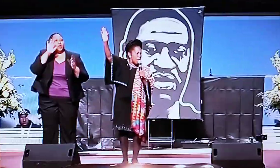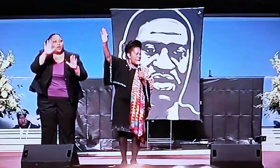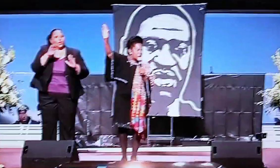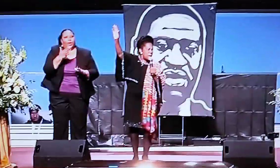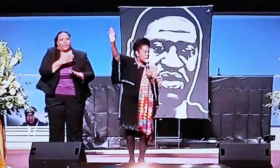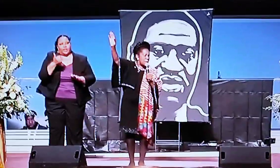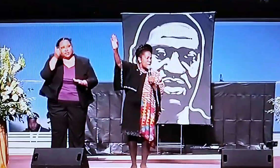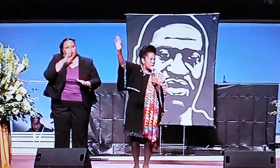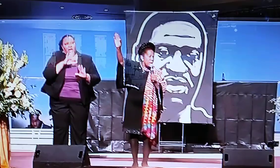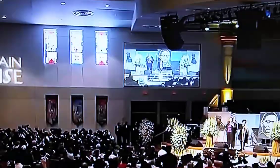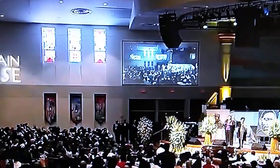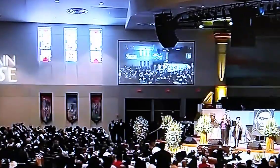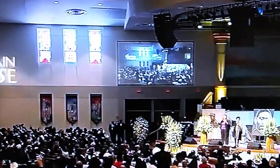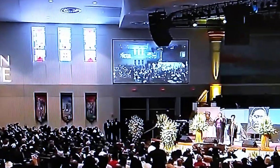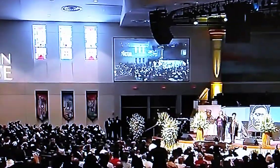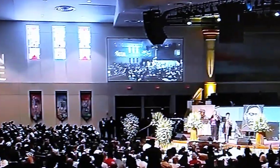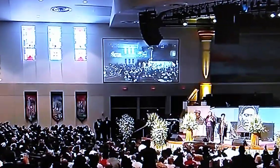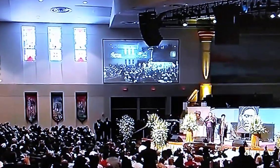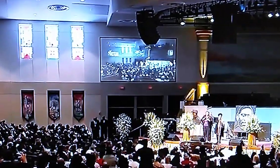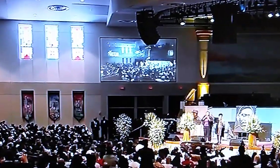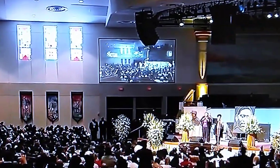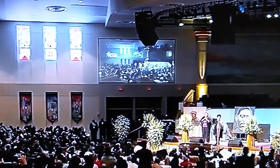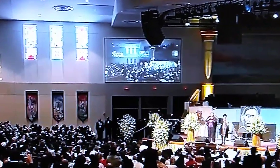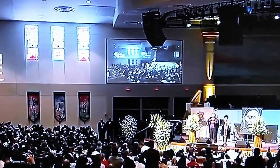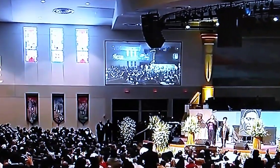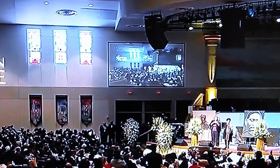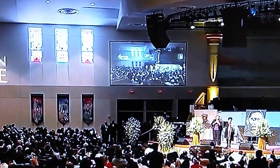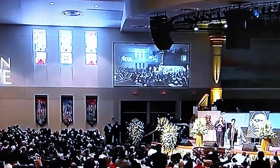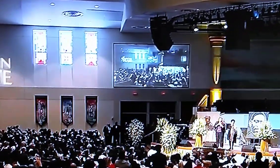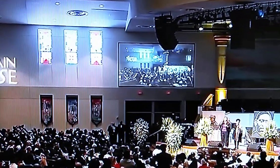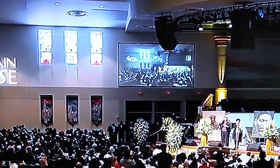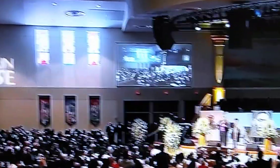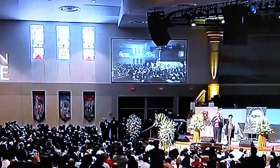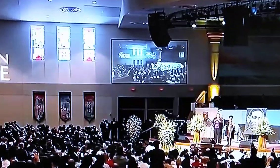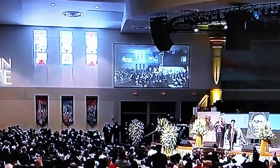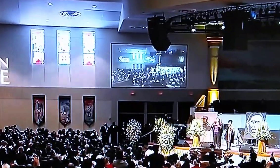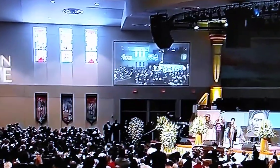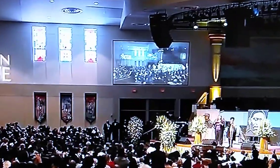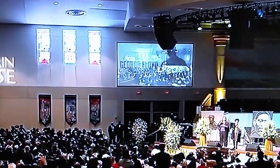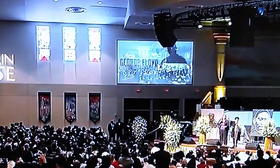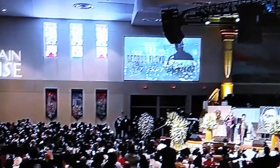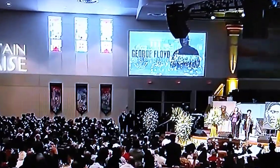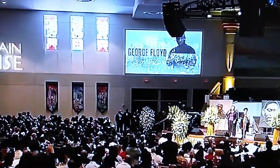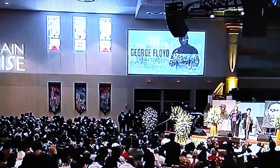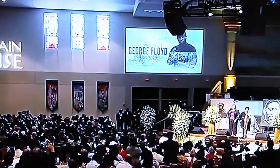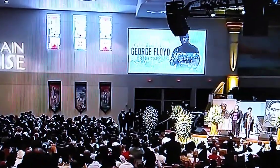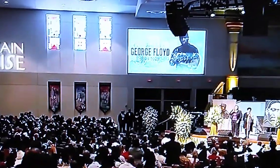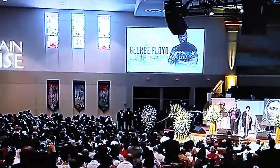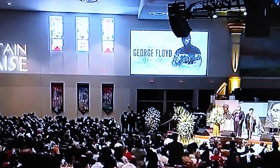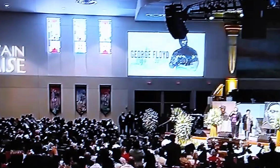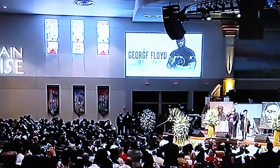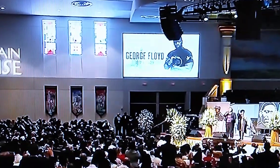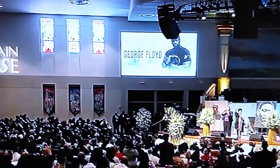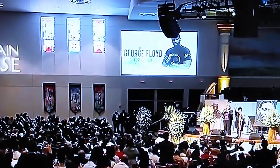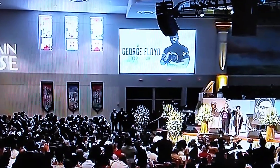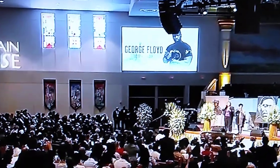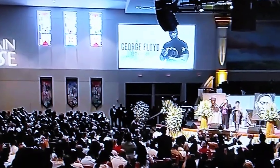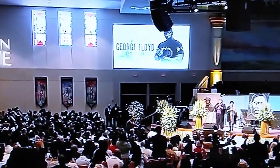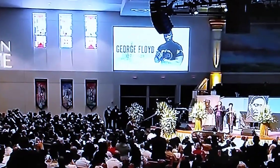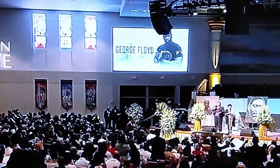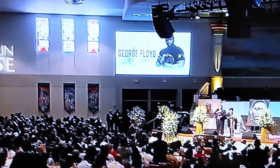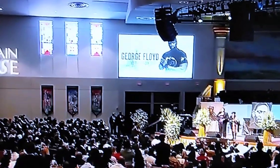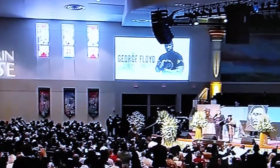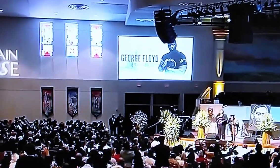great things he has done. May God bless his family and God bless George Floyd and the United States of America. God